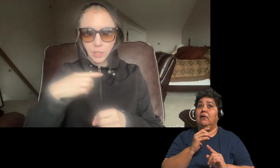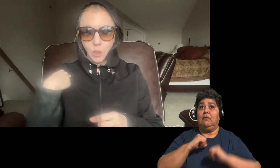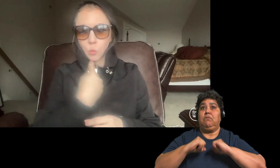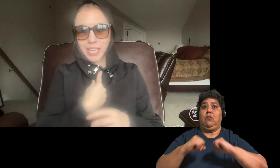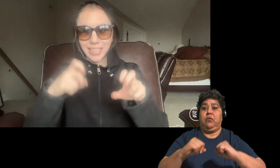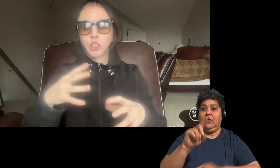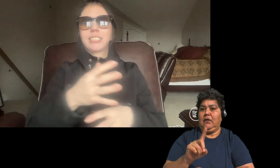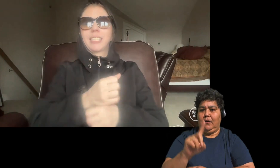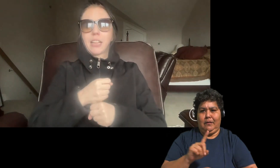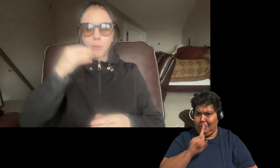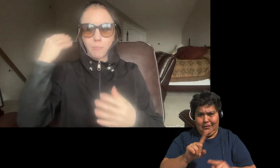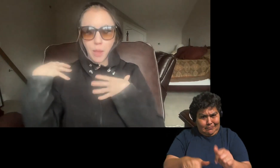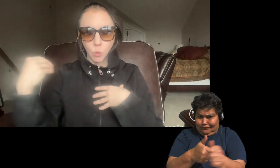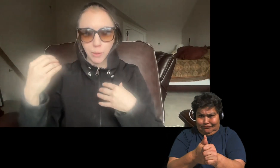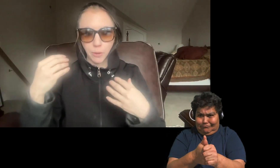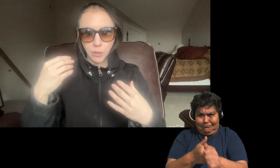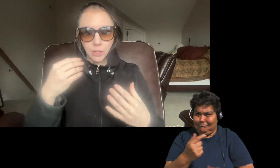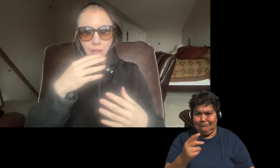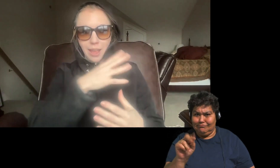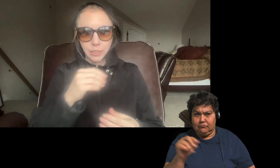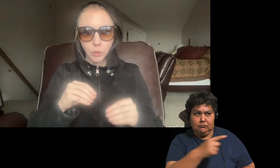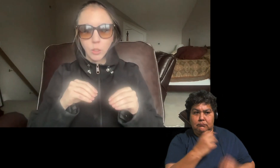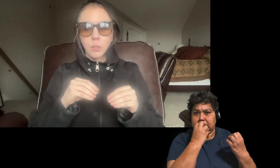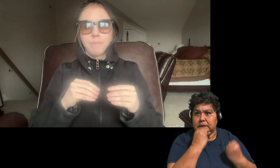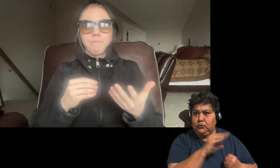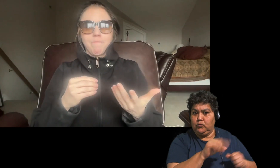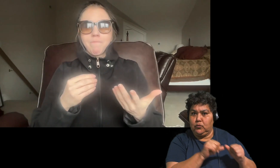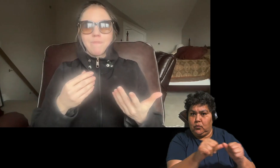And they keep saying it's all to save democracy.